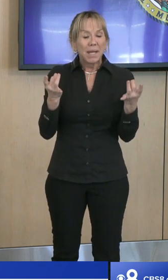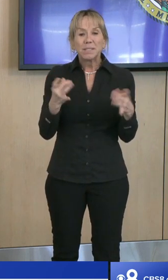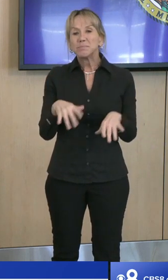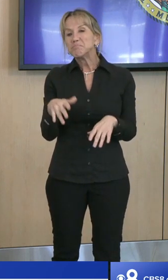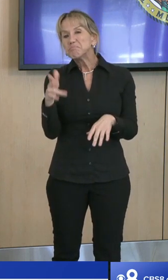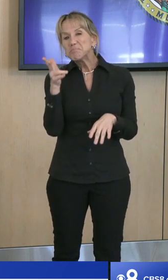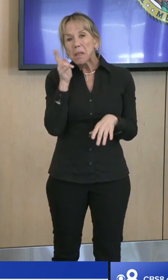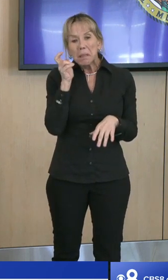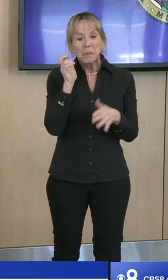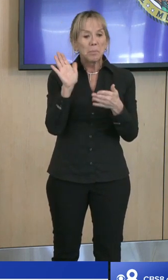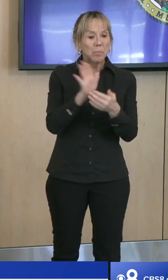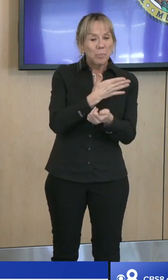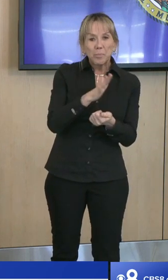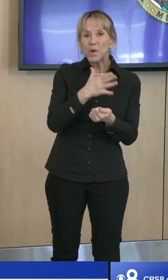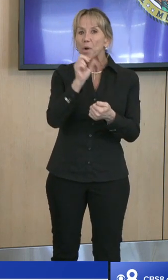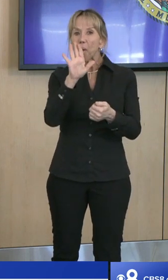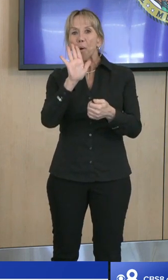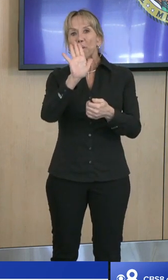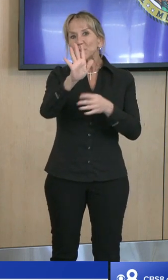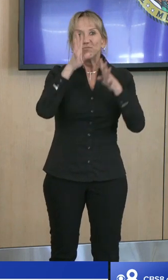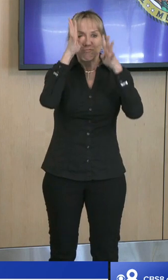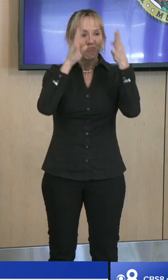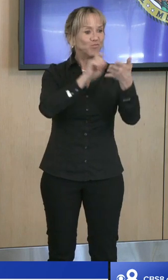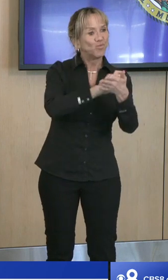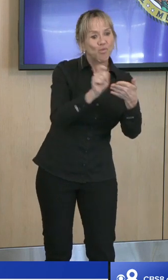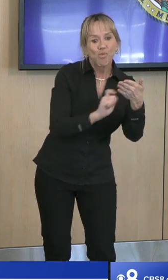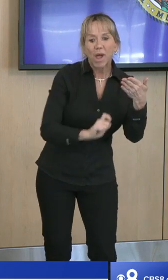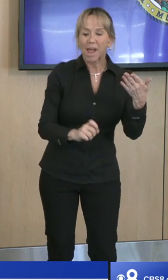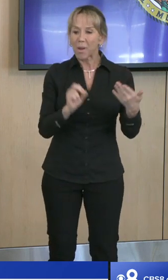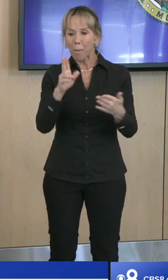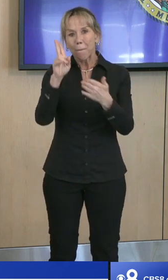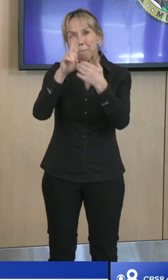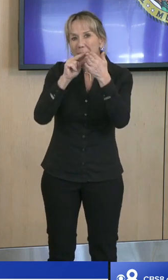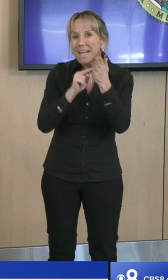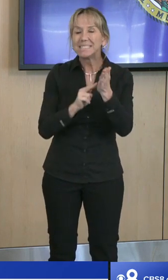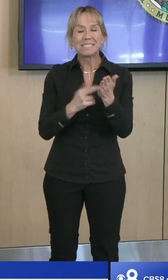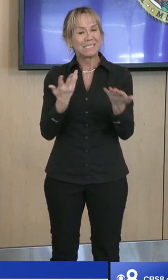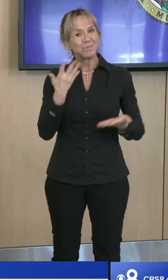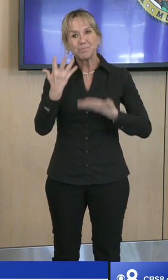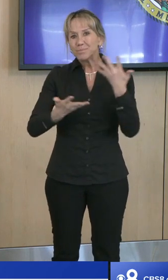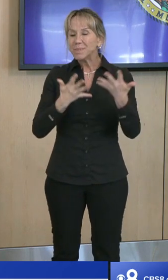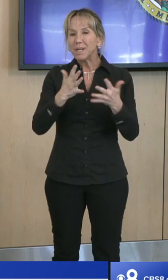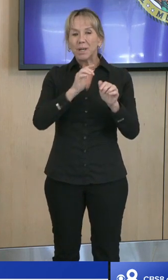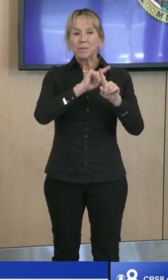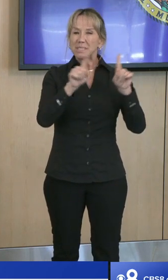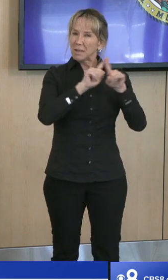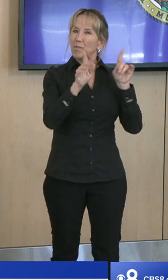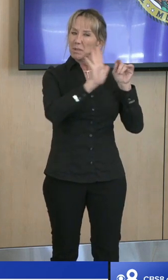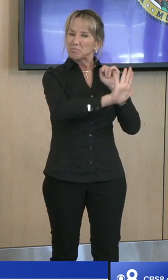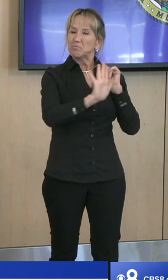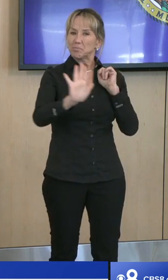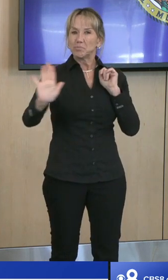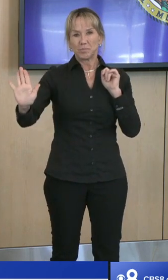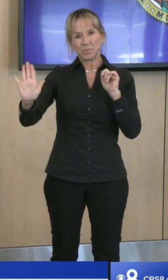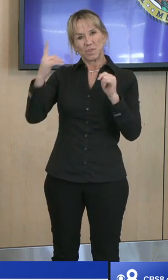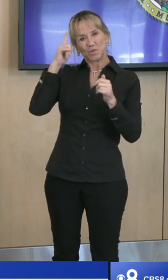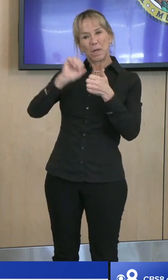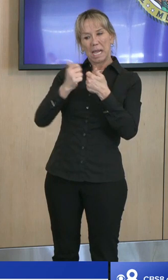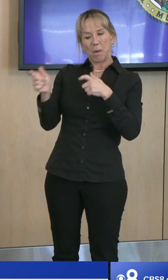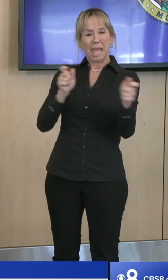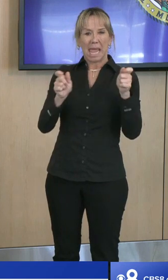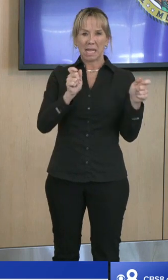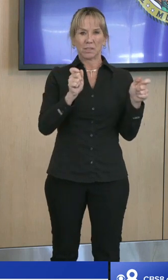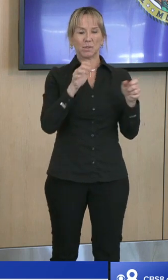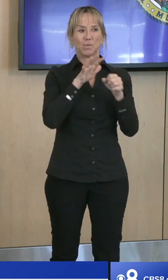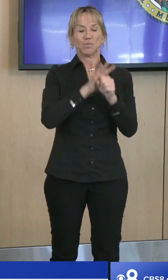it's exploring your creative side by writing or painting. But everyone responds to stress differently. For those